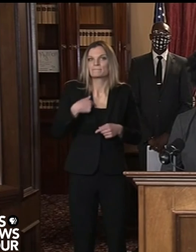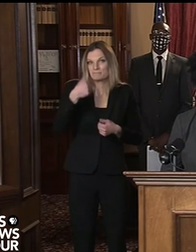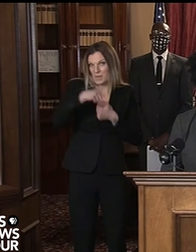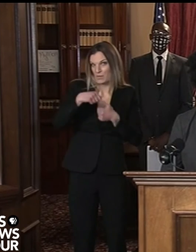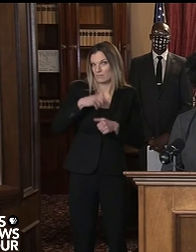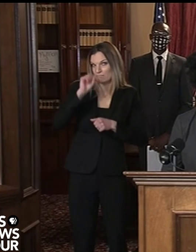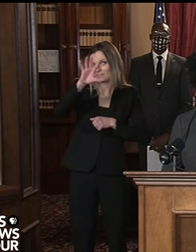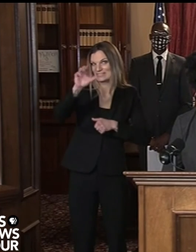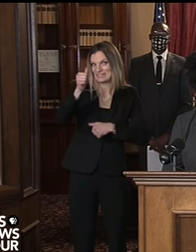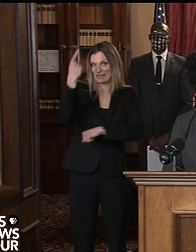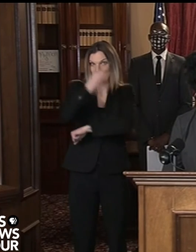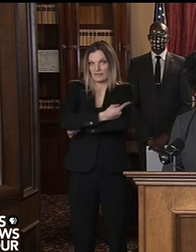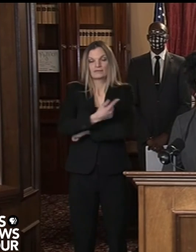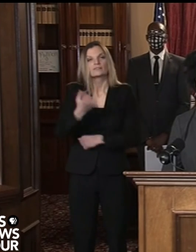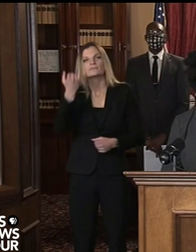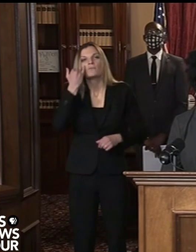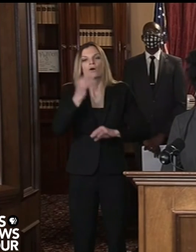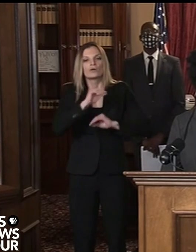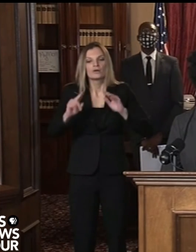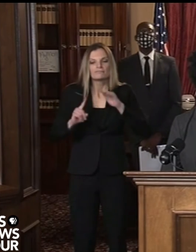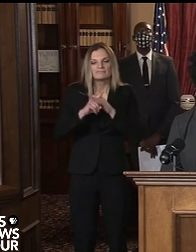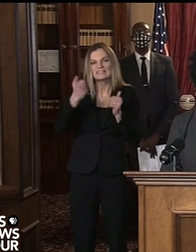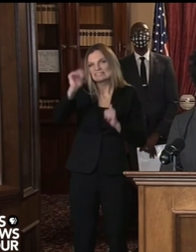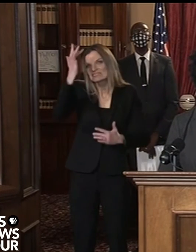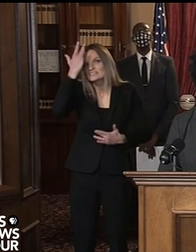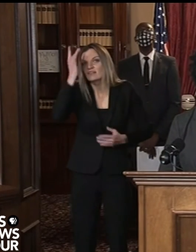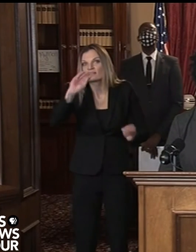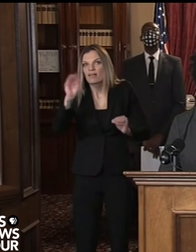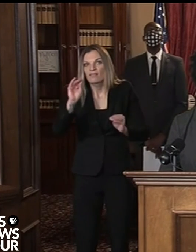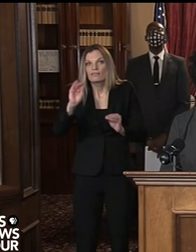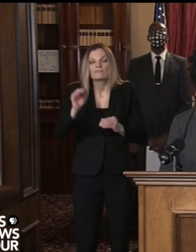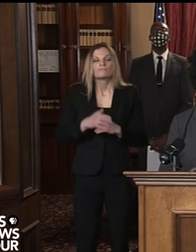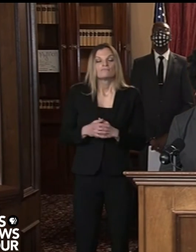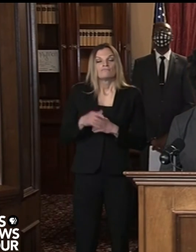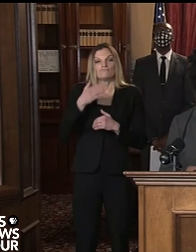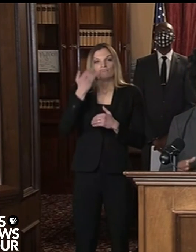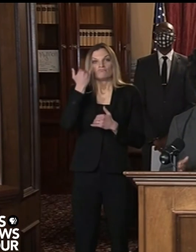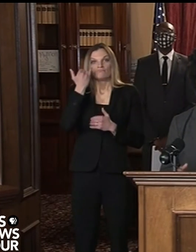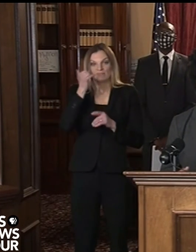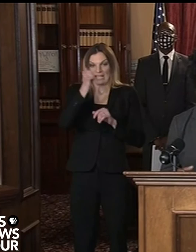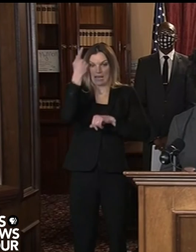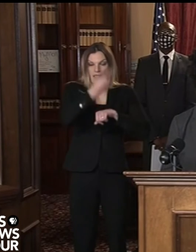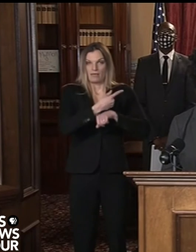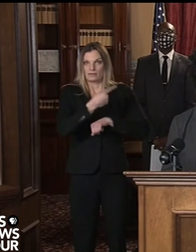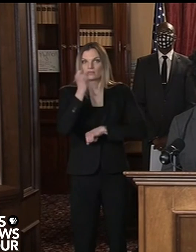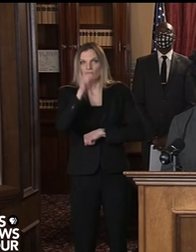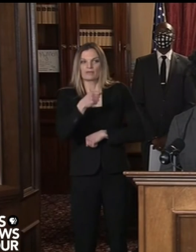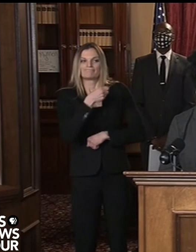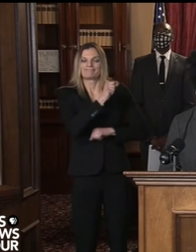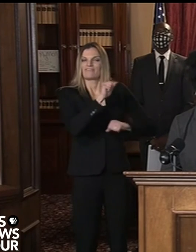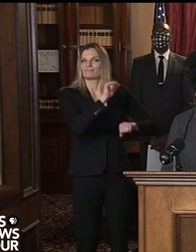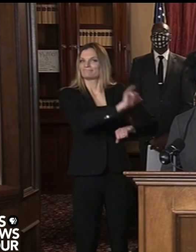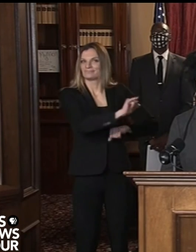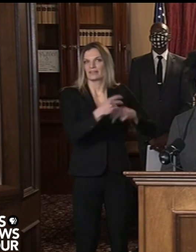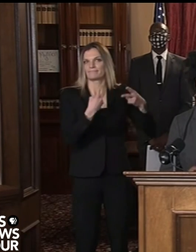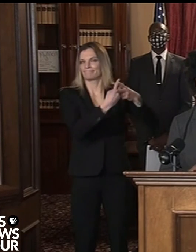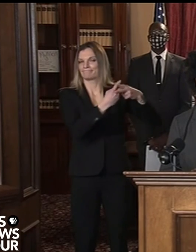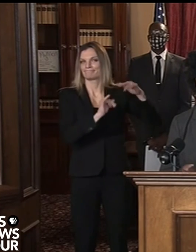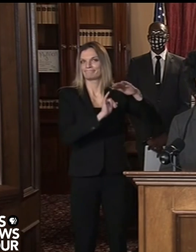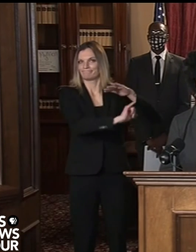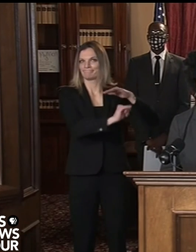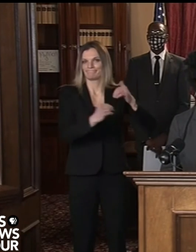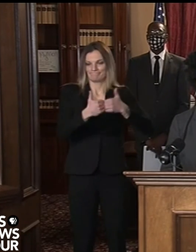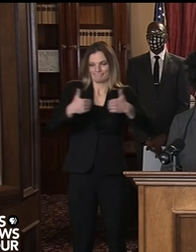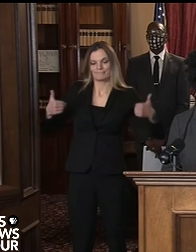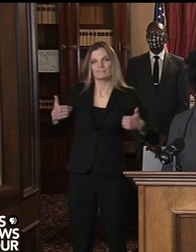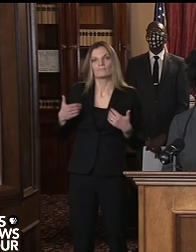10 days. So if you've had no symptoms after exposure for 10 days, then you can be removed from quarantine, even if you do